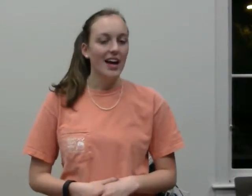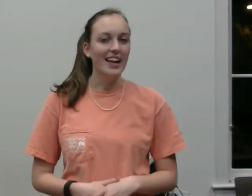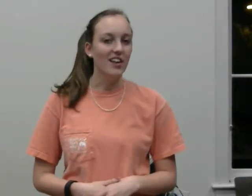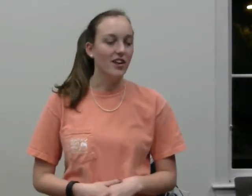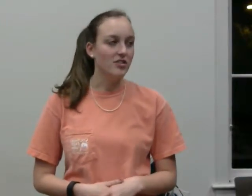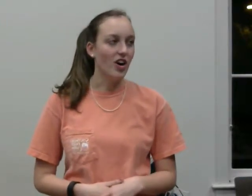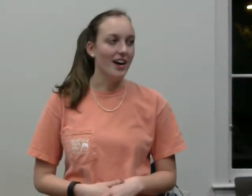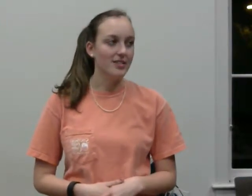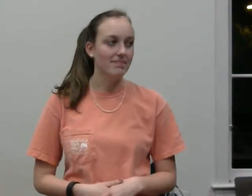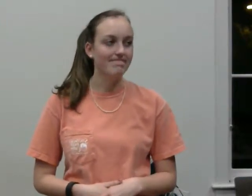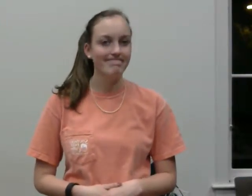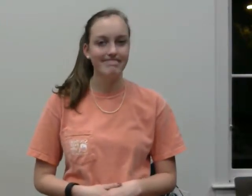he loves grass.